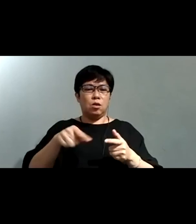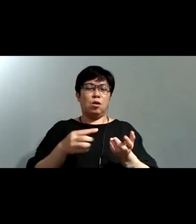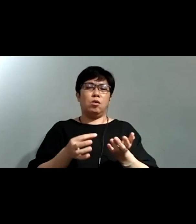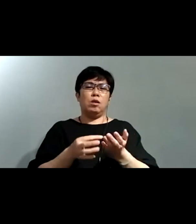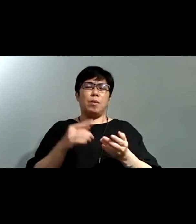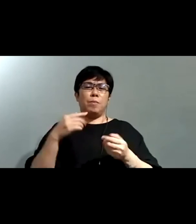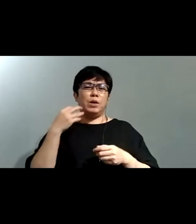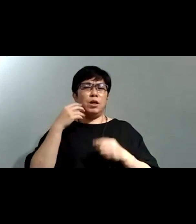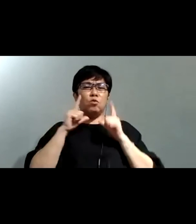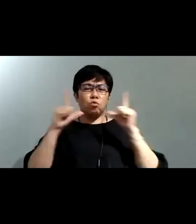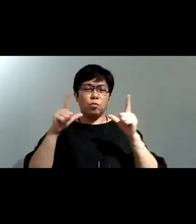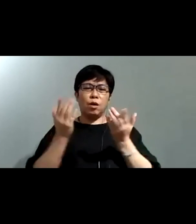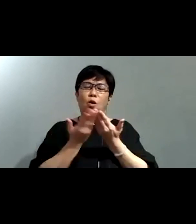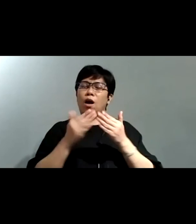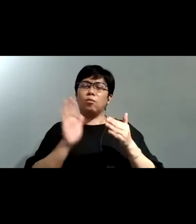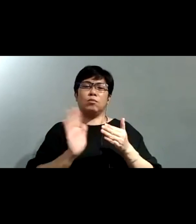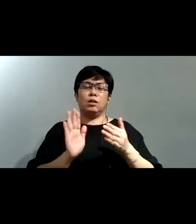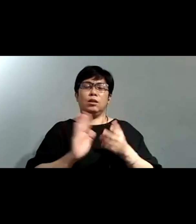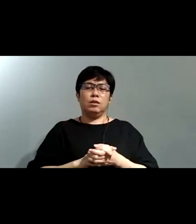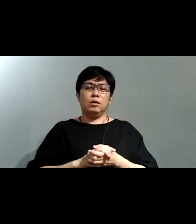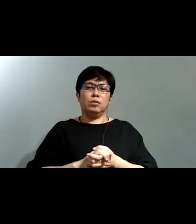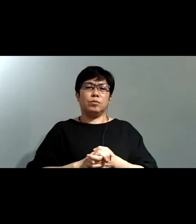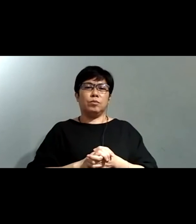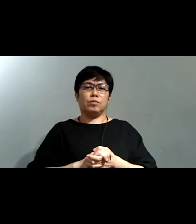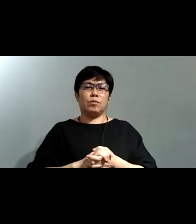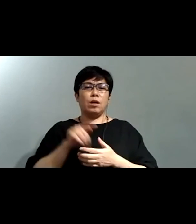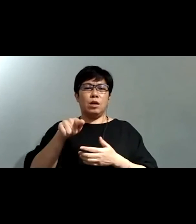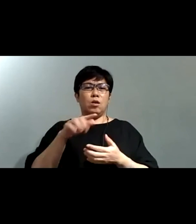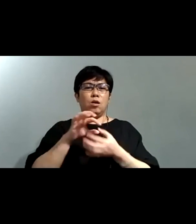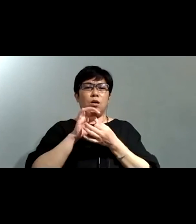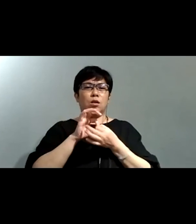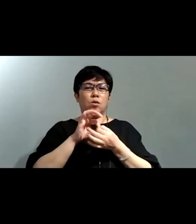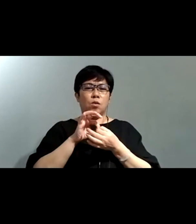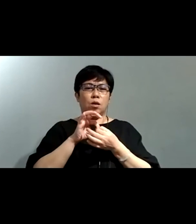It is about the VR technology to collect the